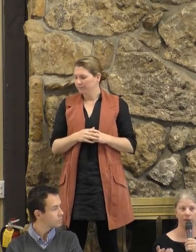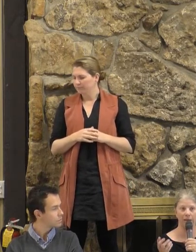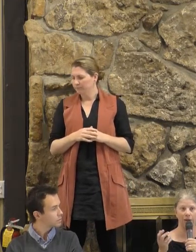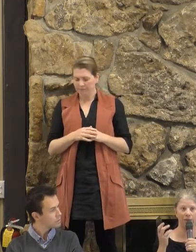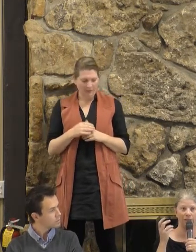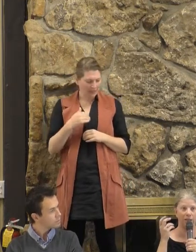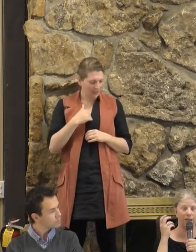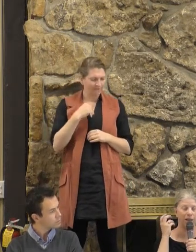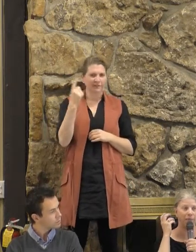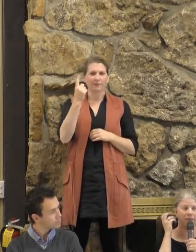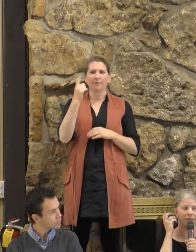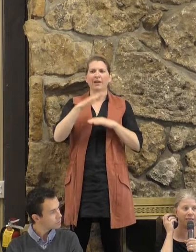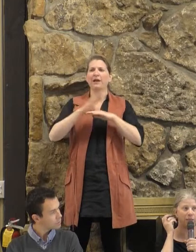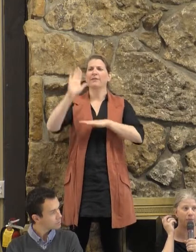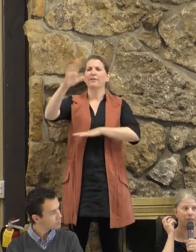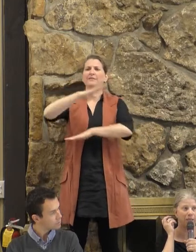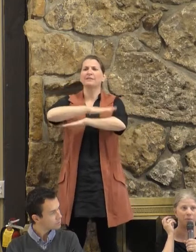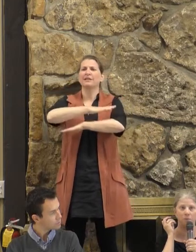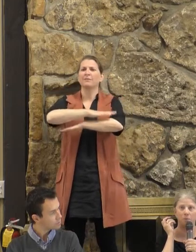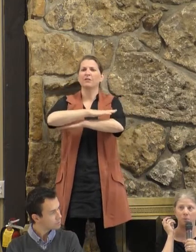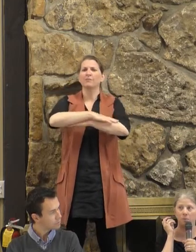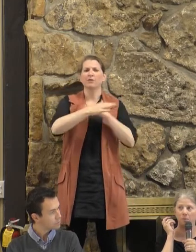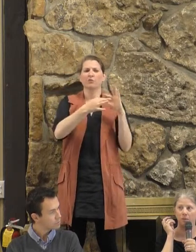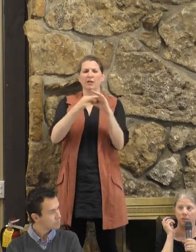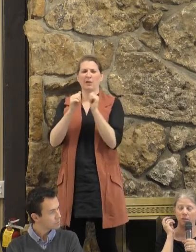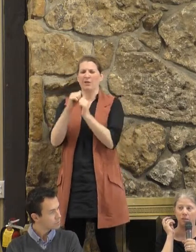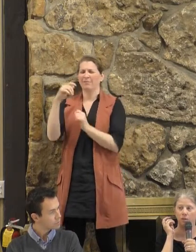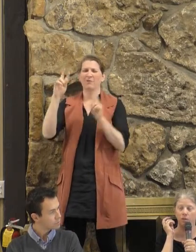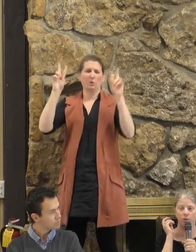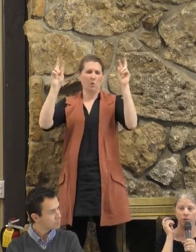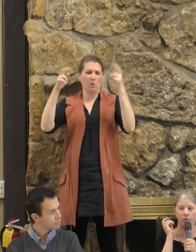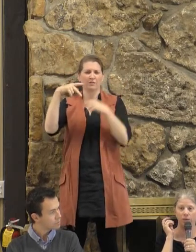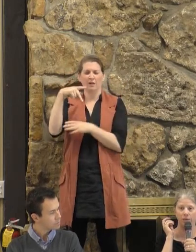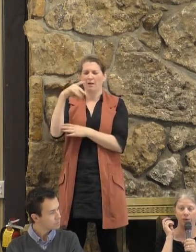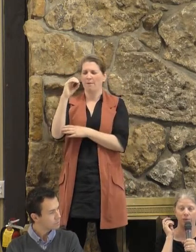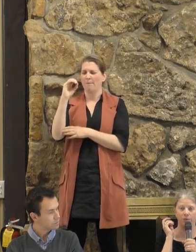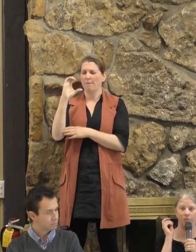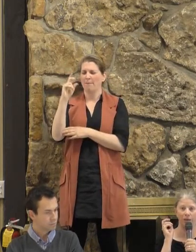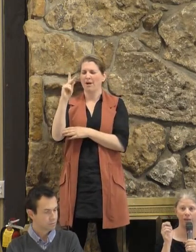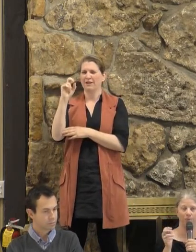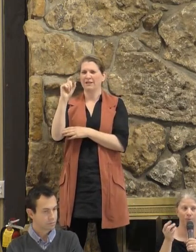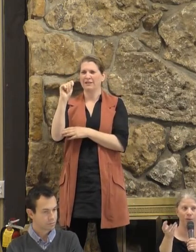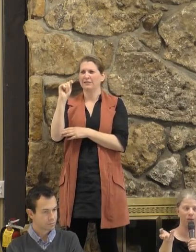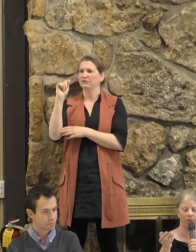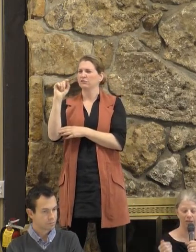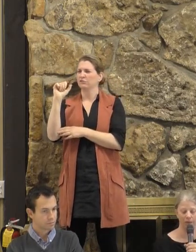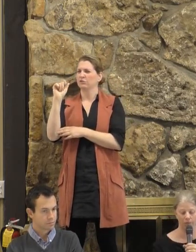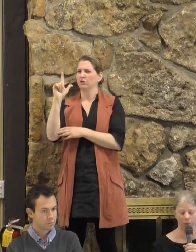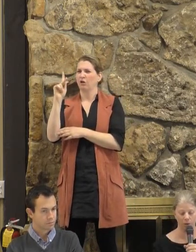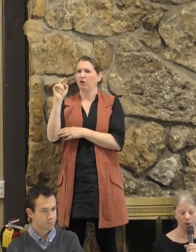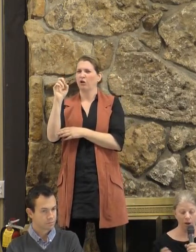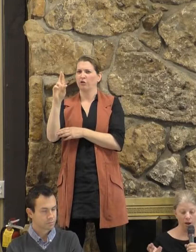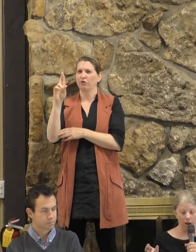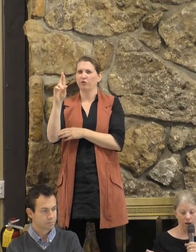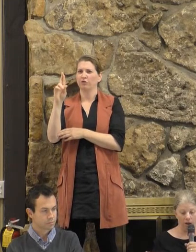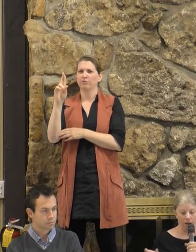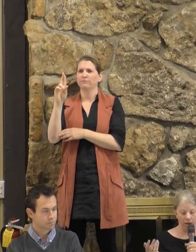talker right now. It's an amplified earpiece. So if you would benefit from that, you can talk to them.